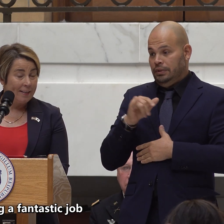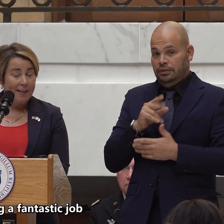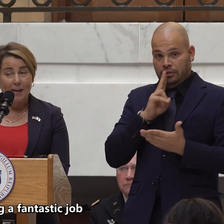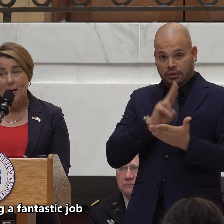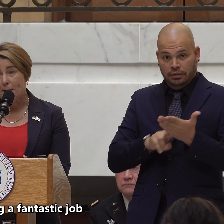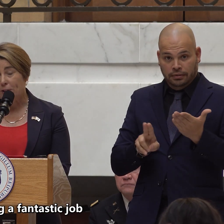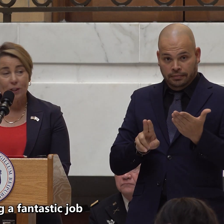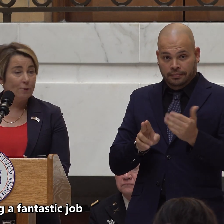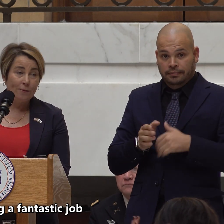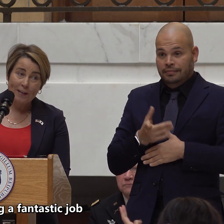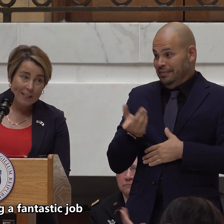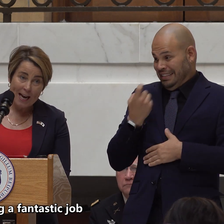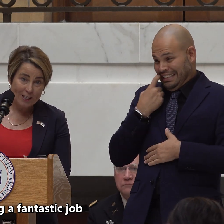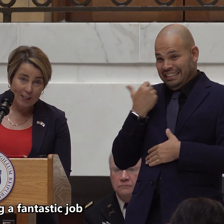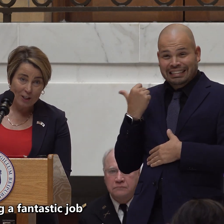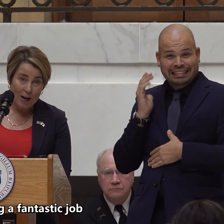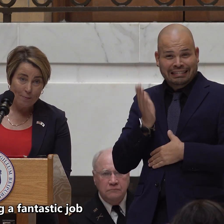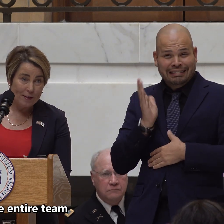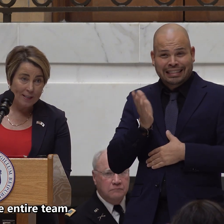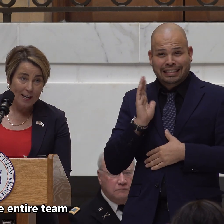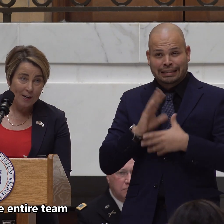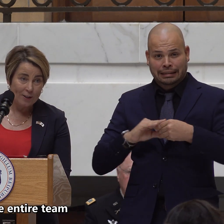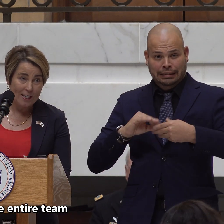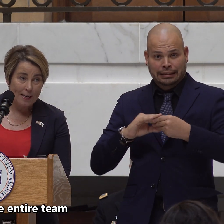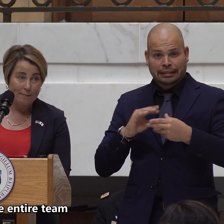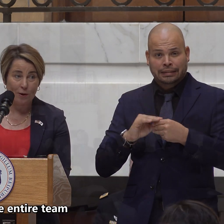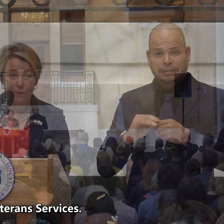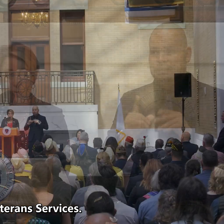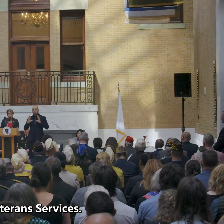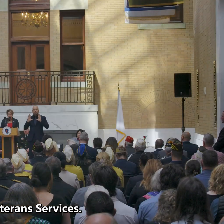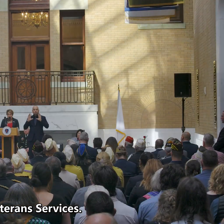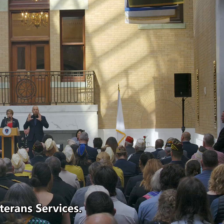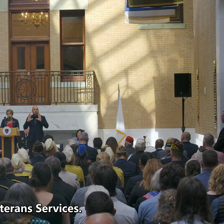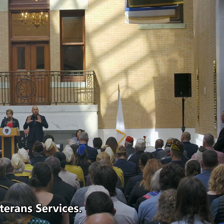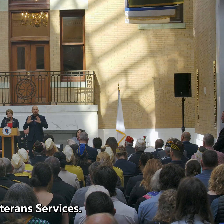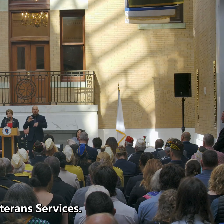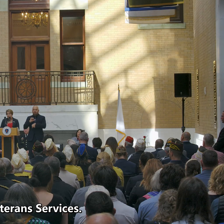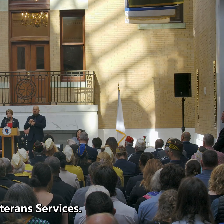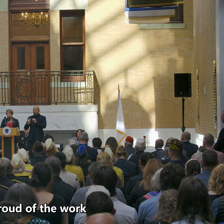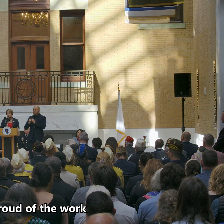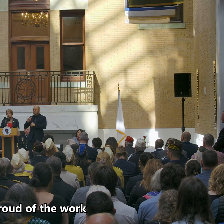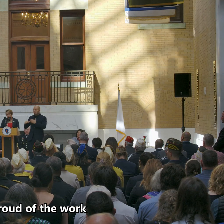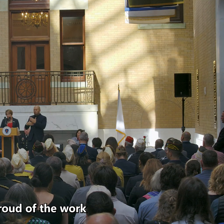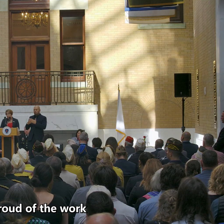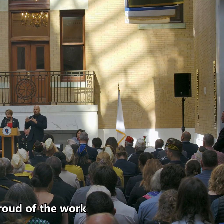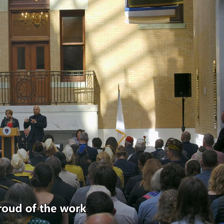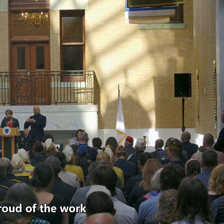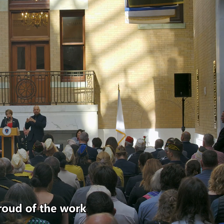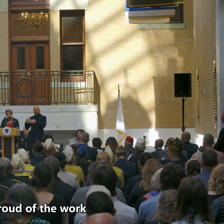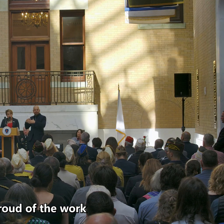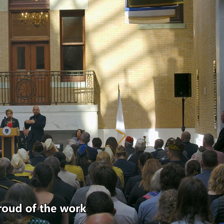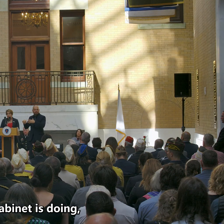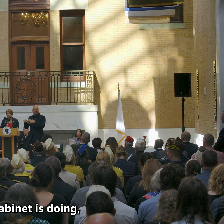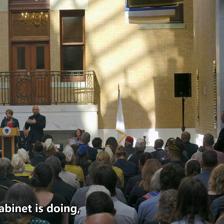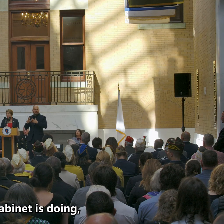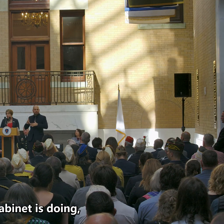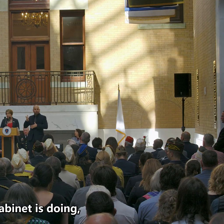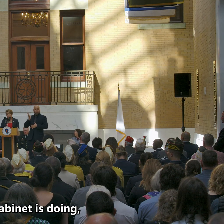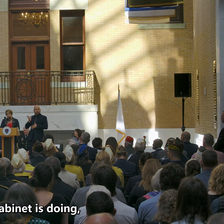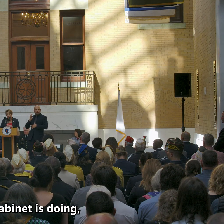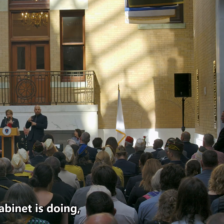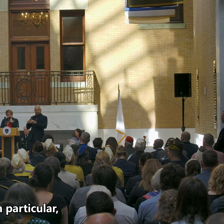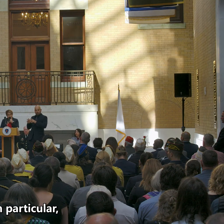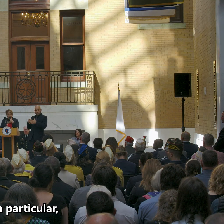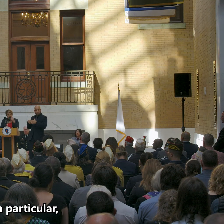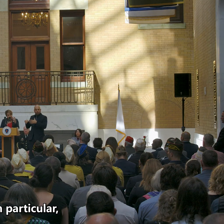said, she's doing a fantastic job with the entire team over at Veteran Services. We're so proud of the work that the cabinet